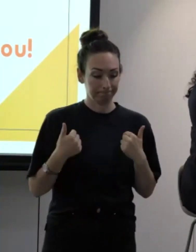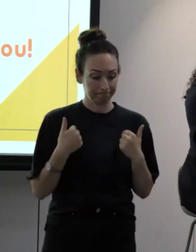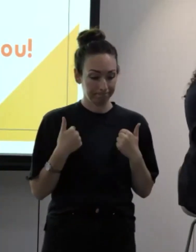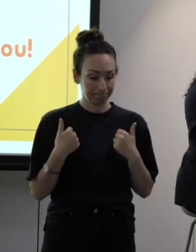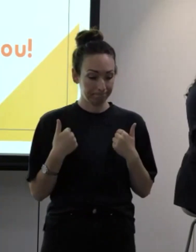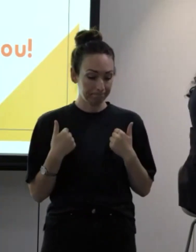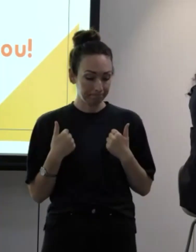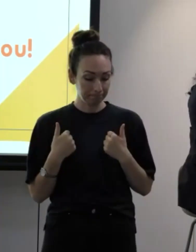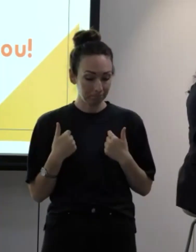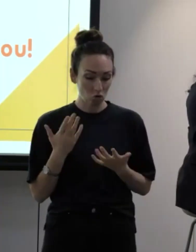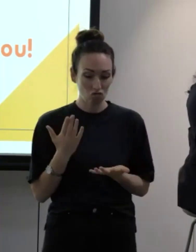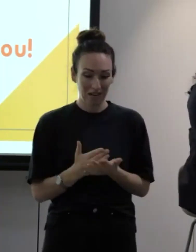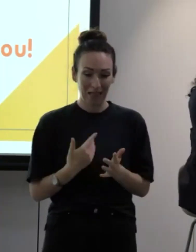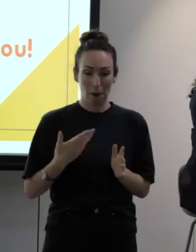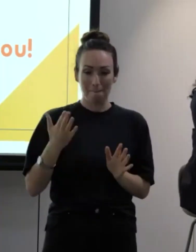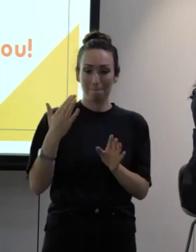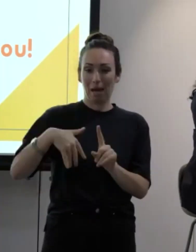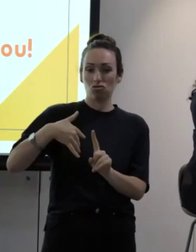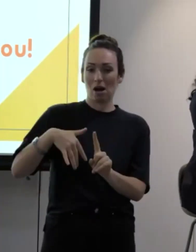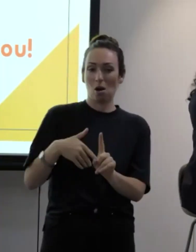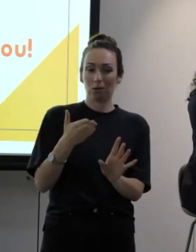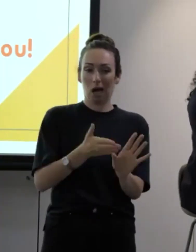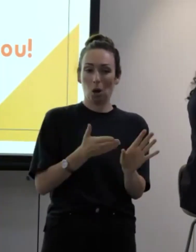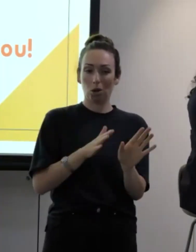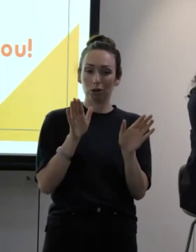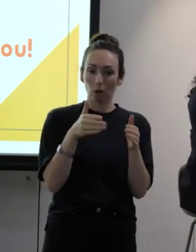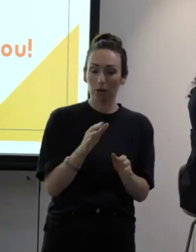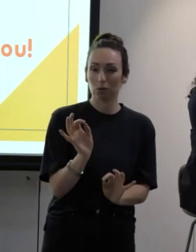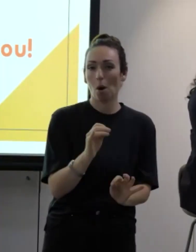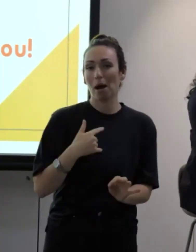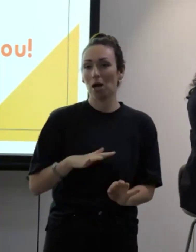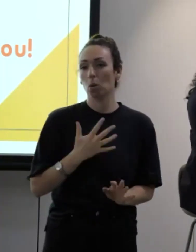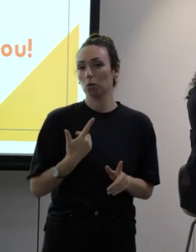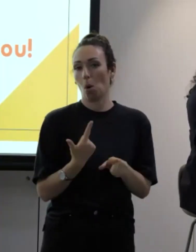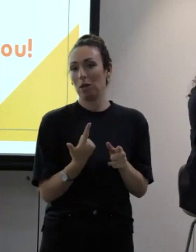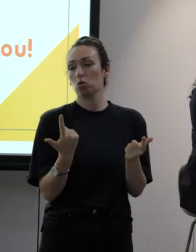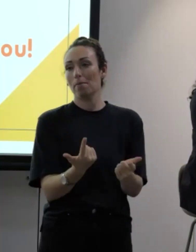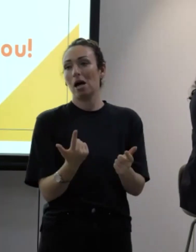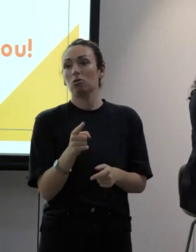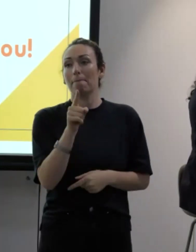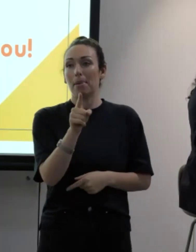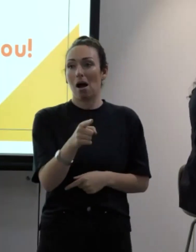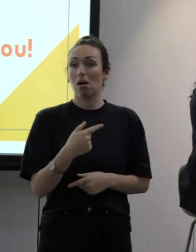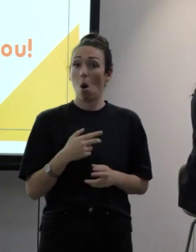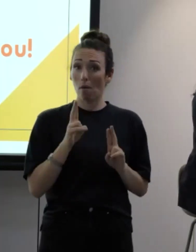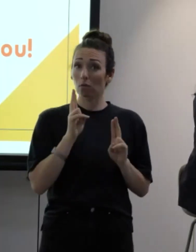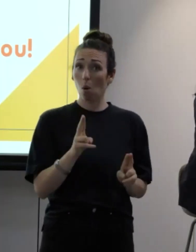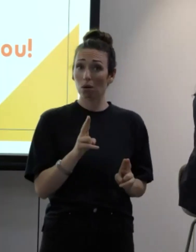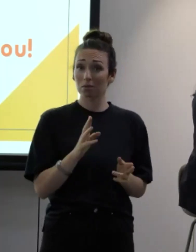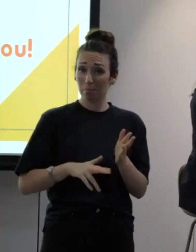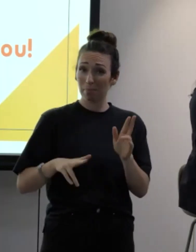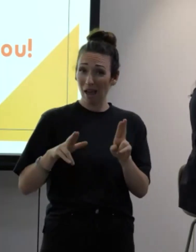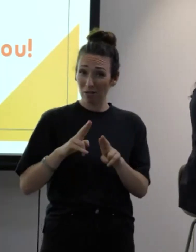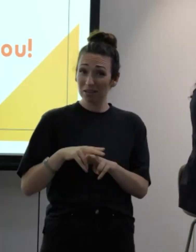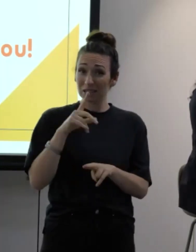Look, I don't have a psychology background, so I'm not going to comment too much on this. Of course, there are things that parents can do to